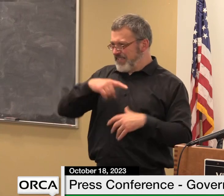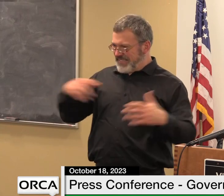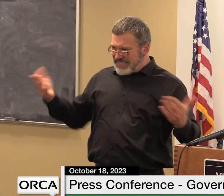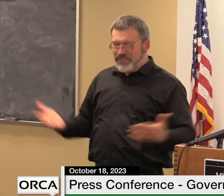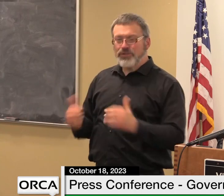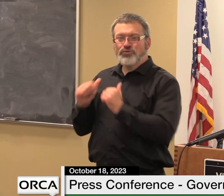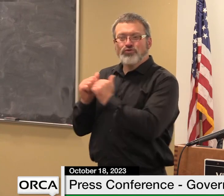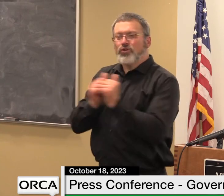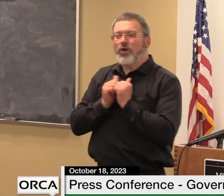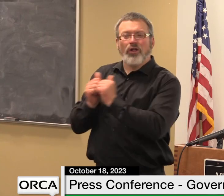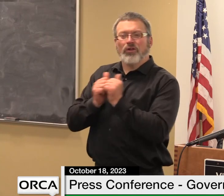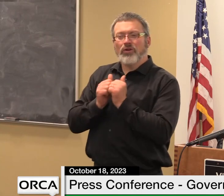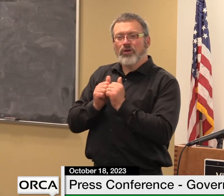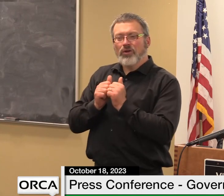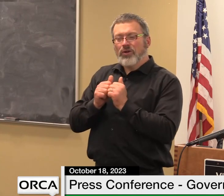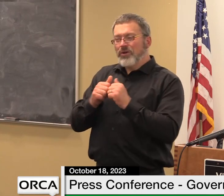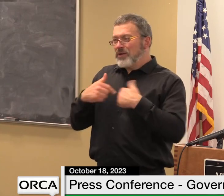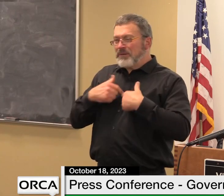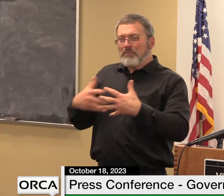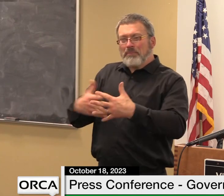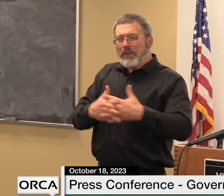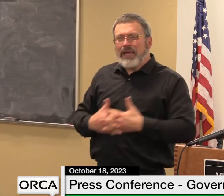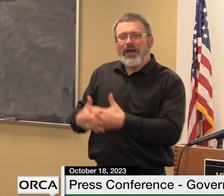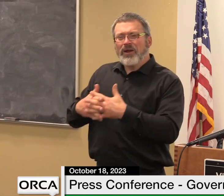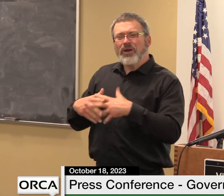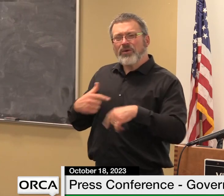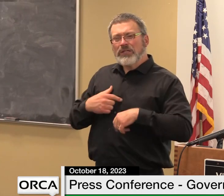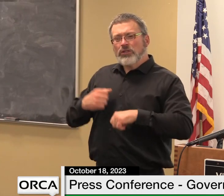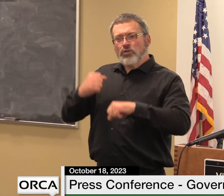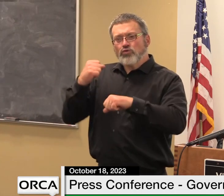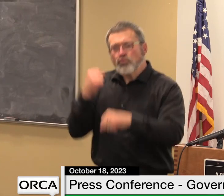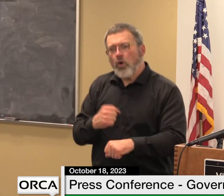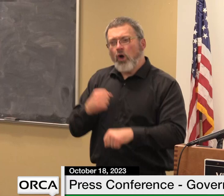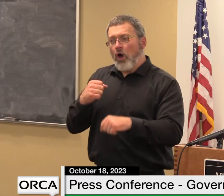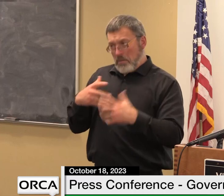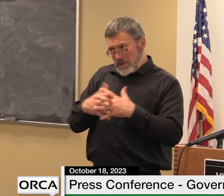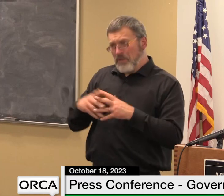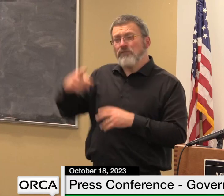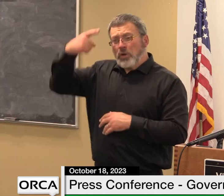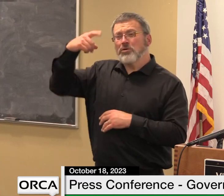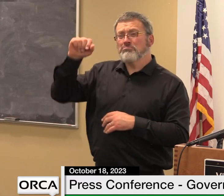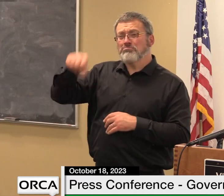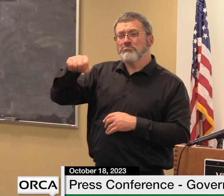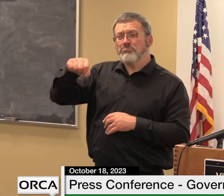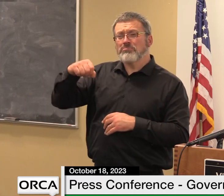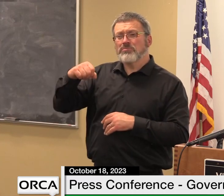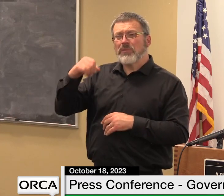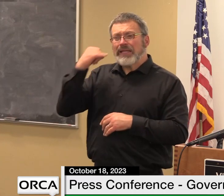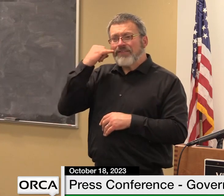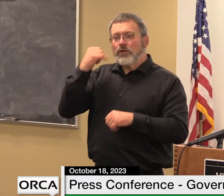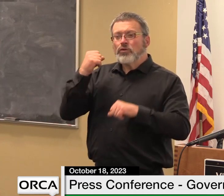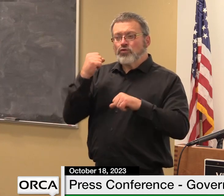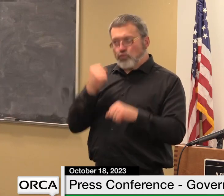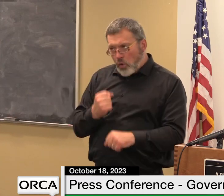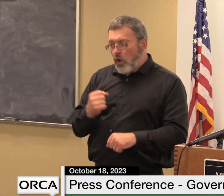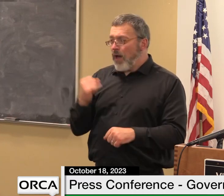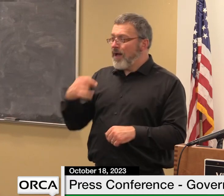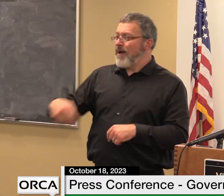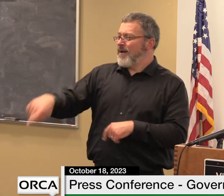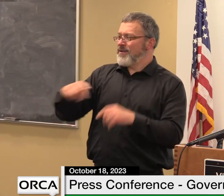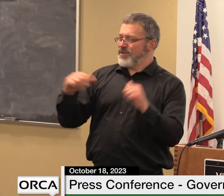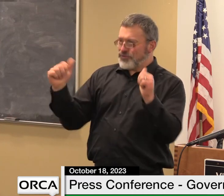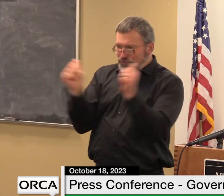as a country are much stronger. We're Americans first, and we're much stronger when we're working together.